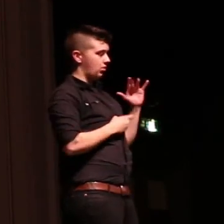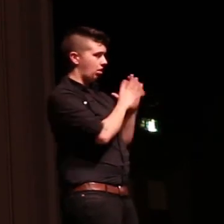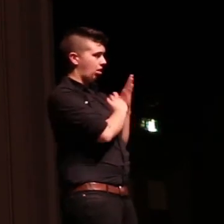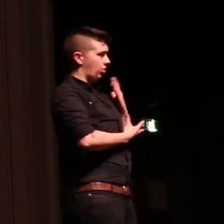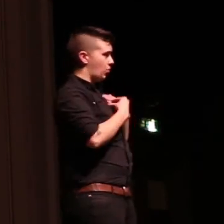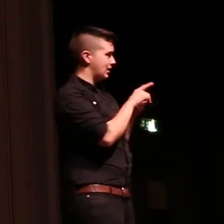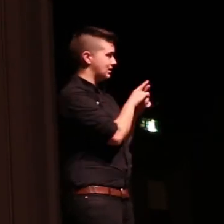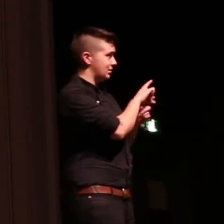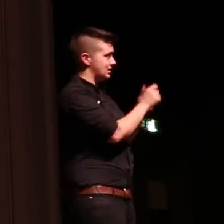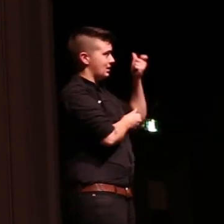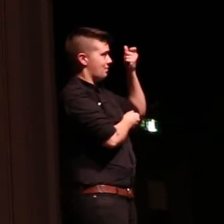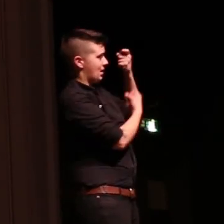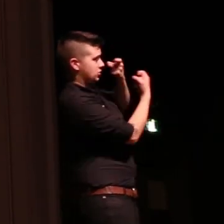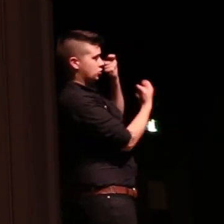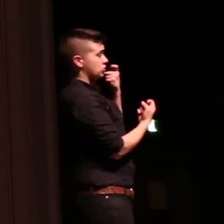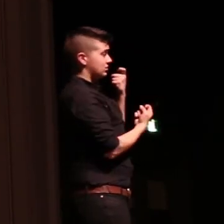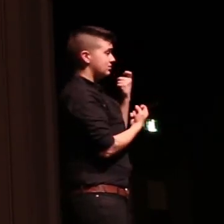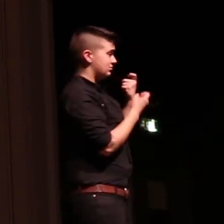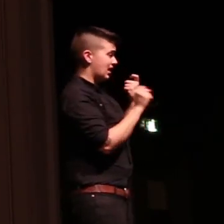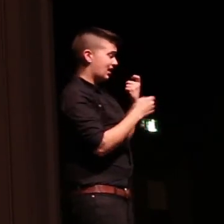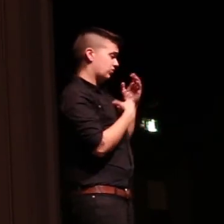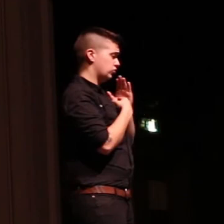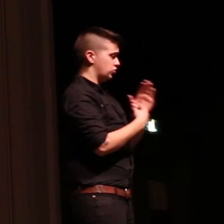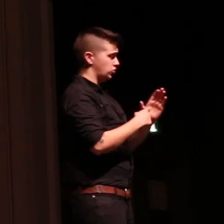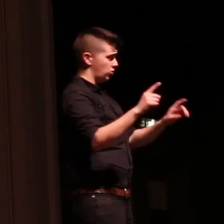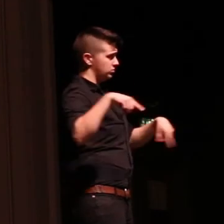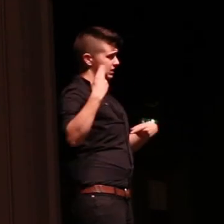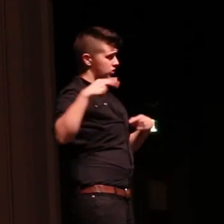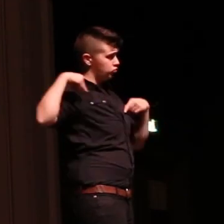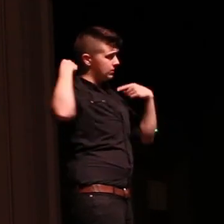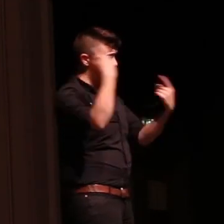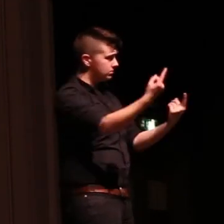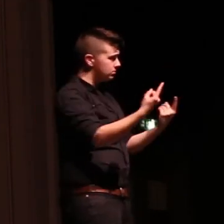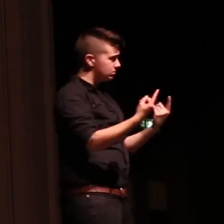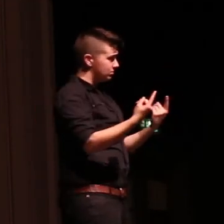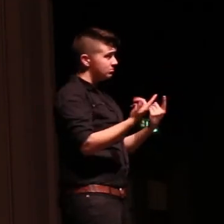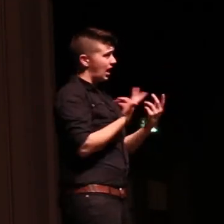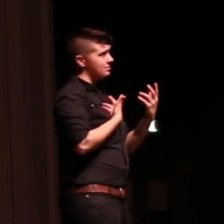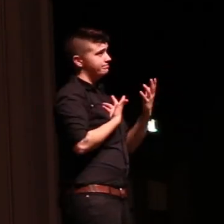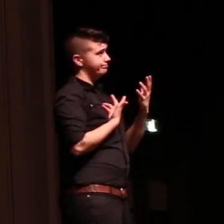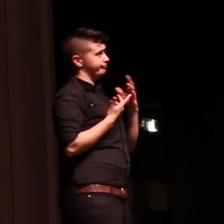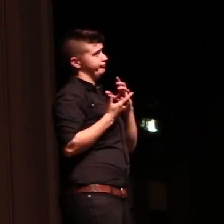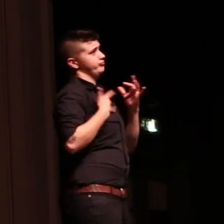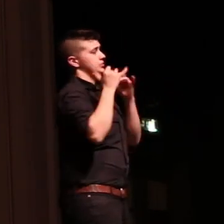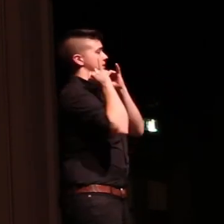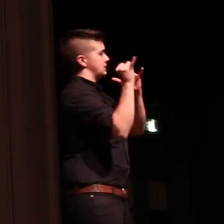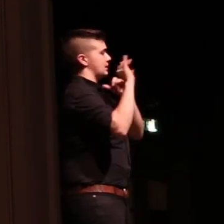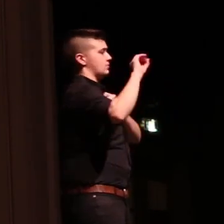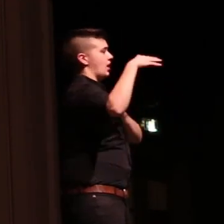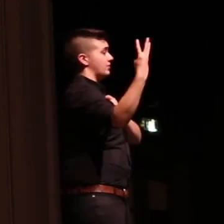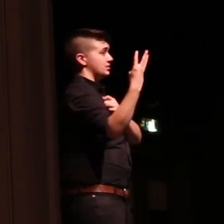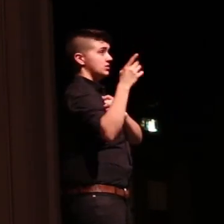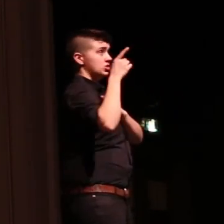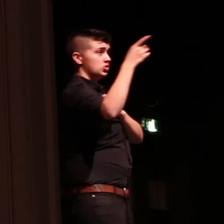yes, that is a testament to how far we have come. I empathize with you, Barack, because seeing you hand the Oval